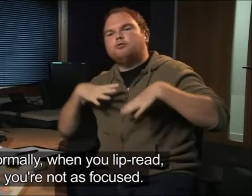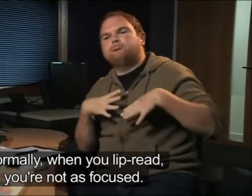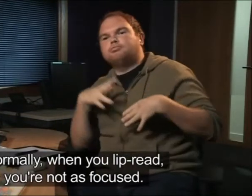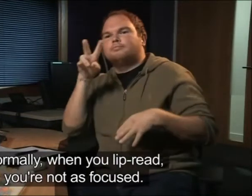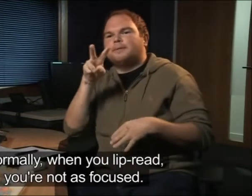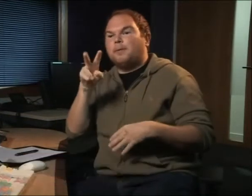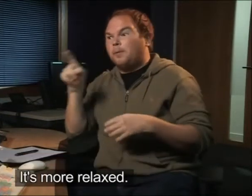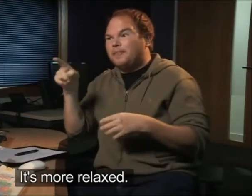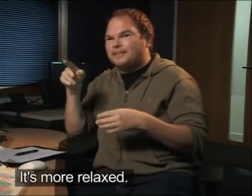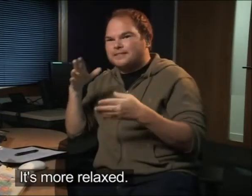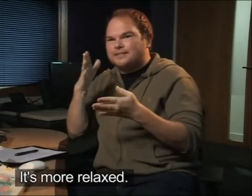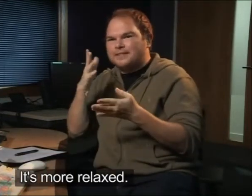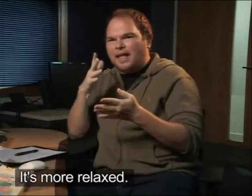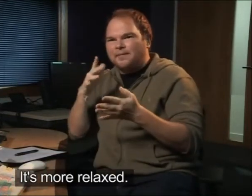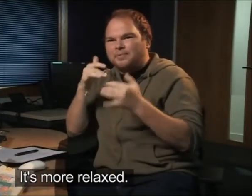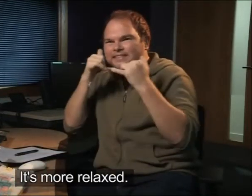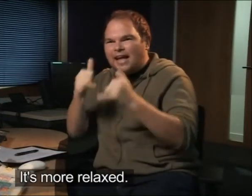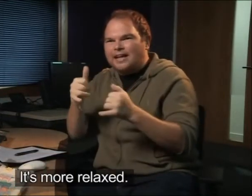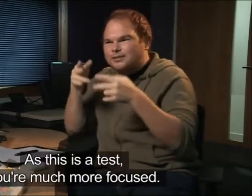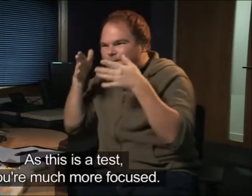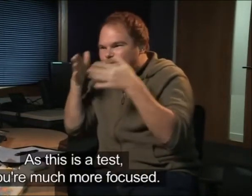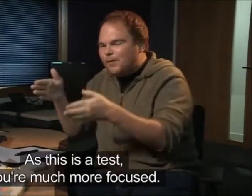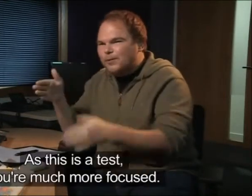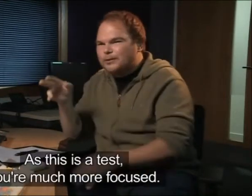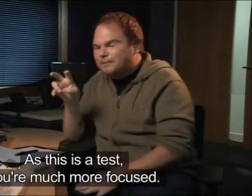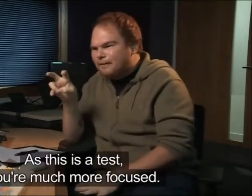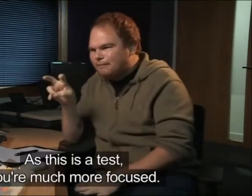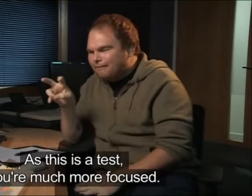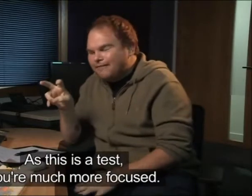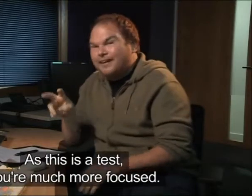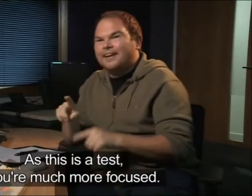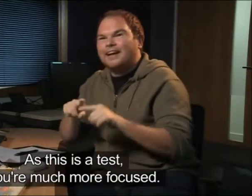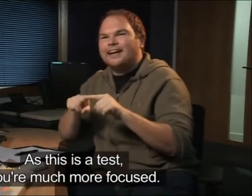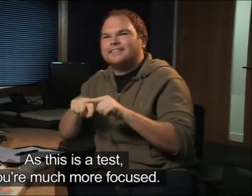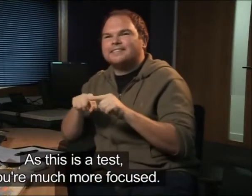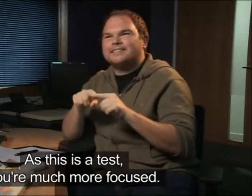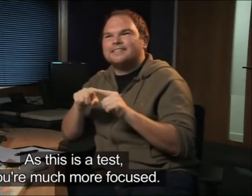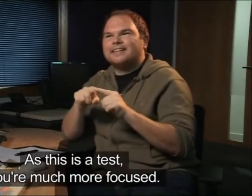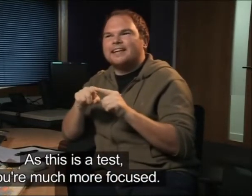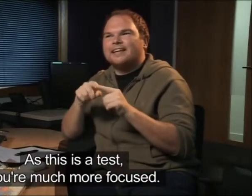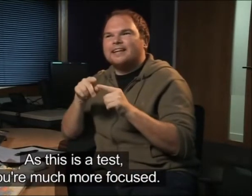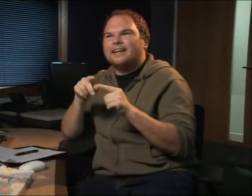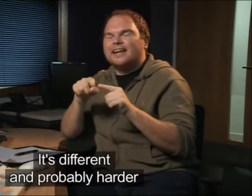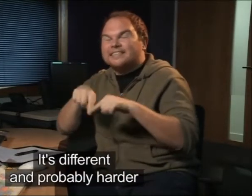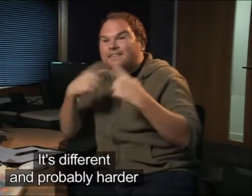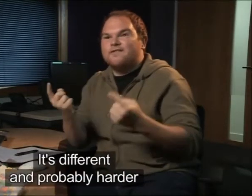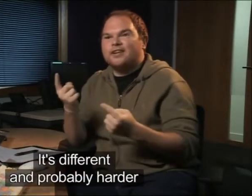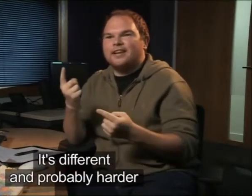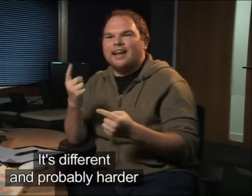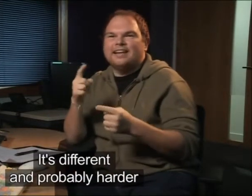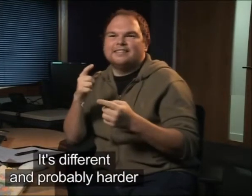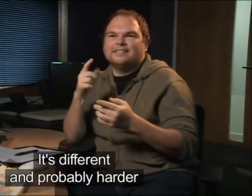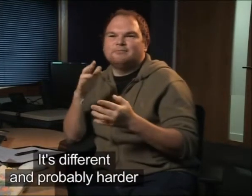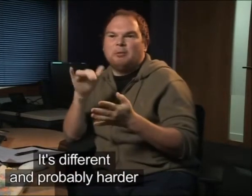read, you're not as focused. It's more relaxed. As this is a test, you're much more focused.